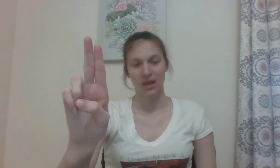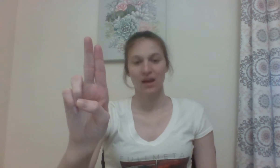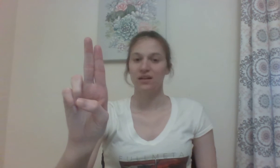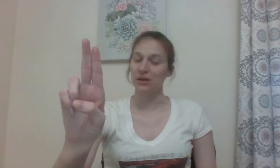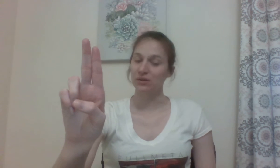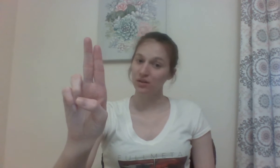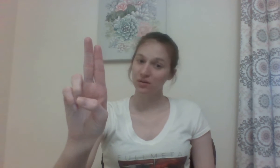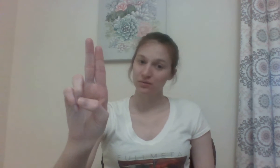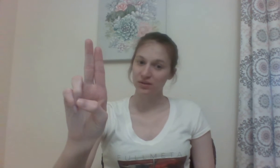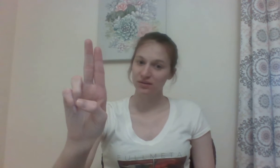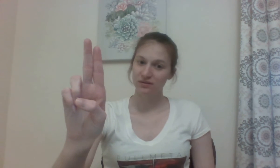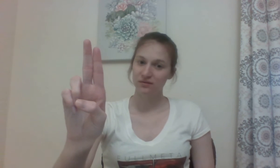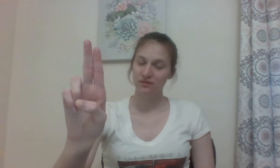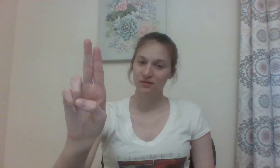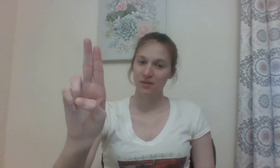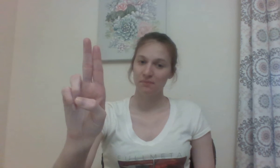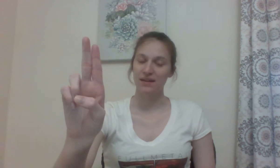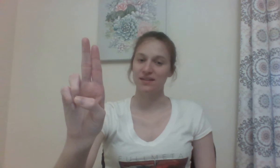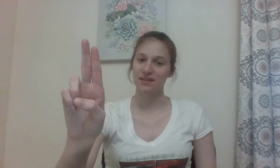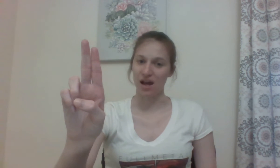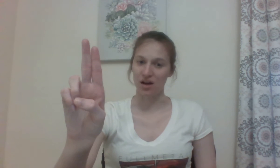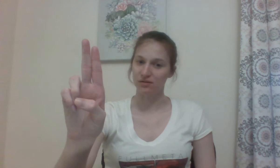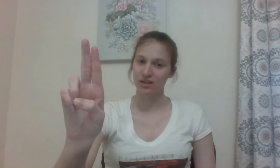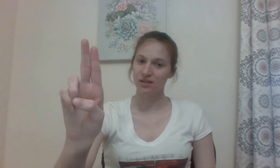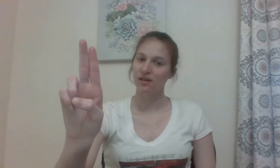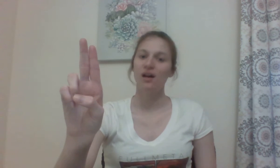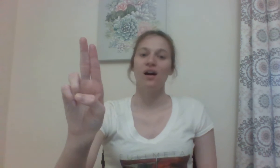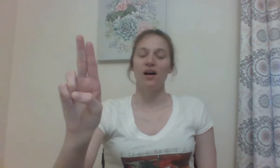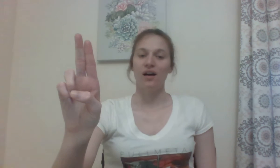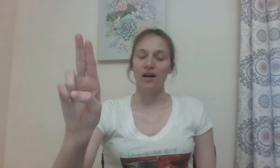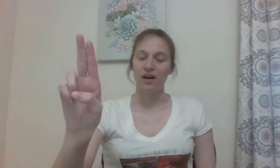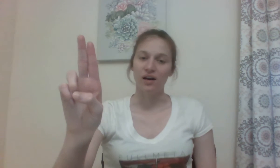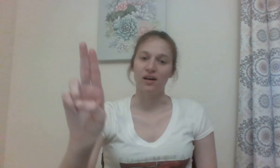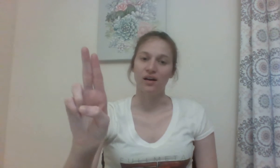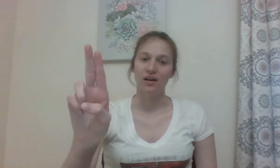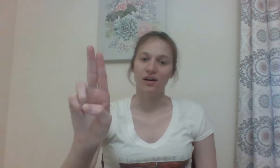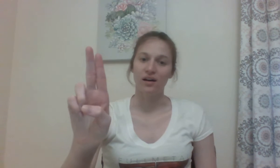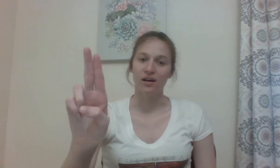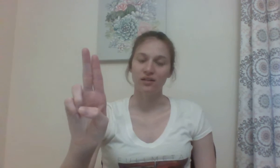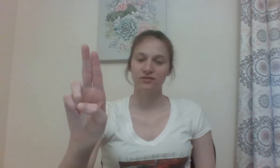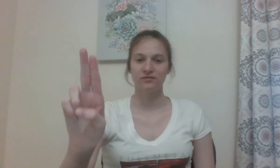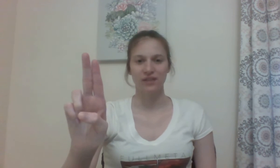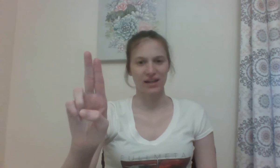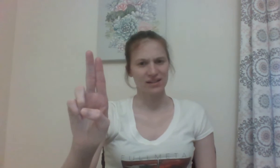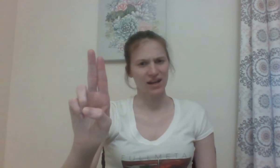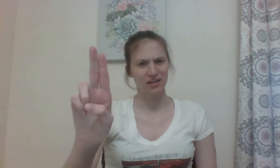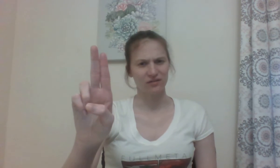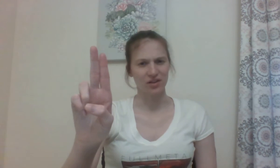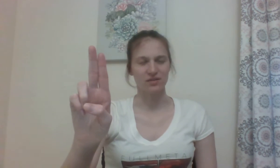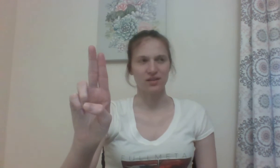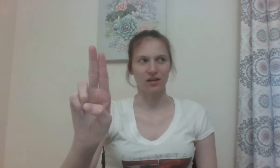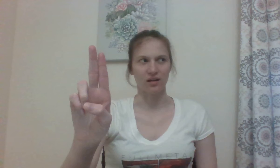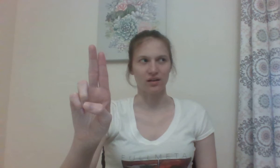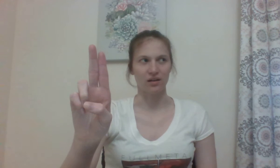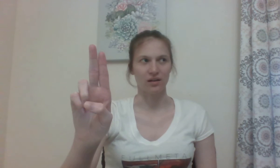Now U makes the sound, uh, like it's kind of confused, uh,